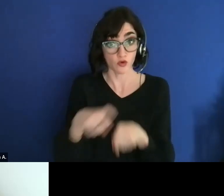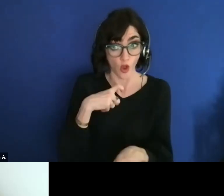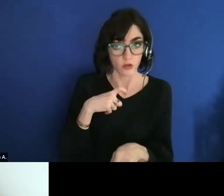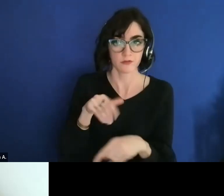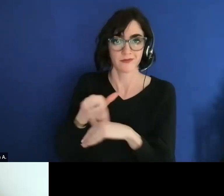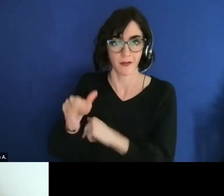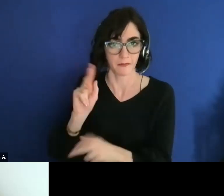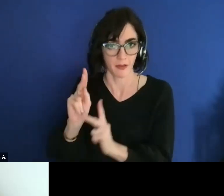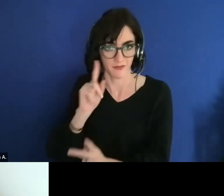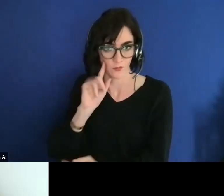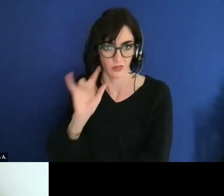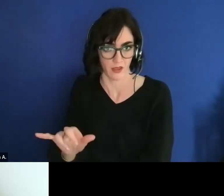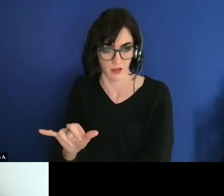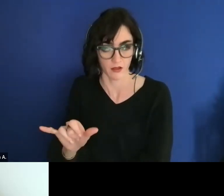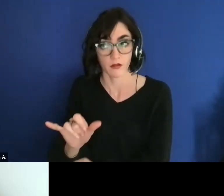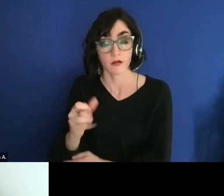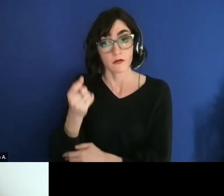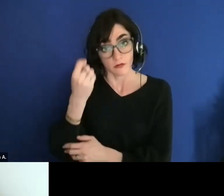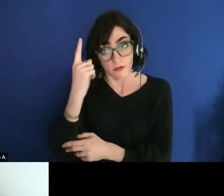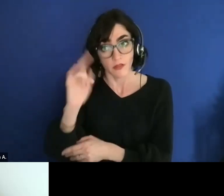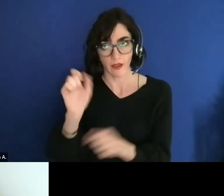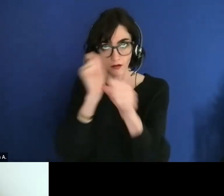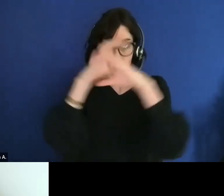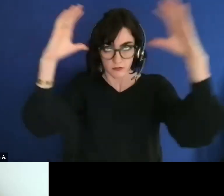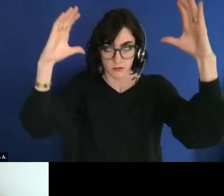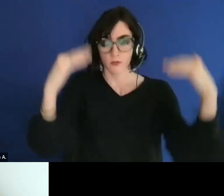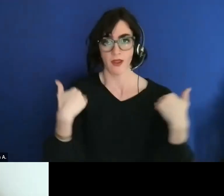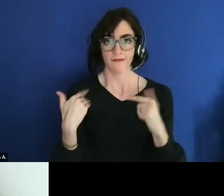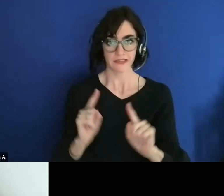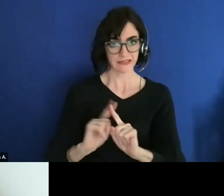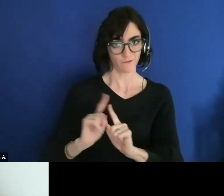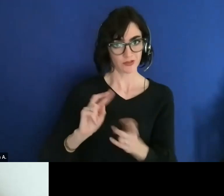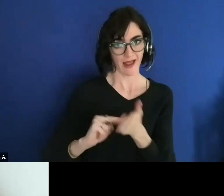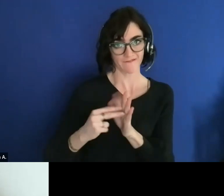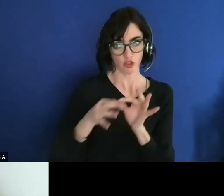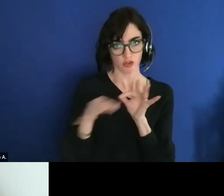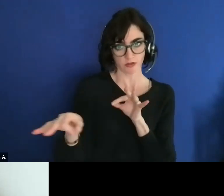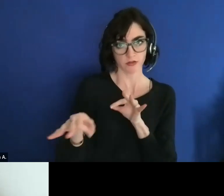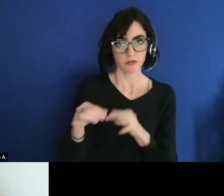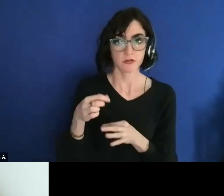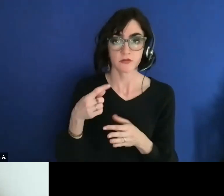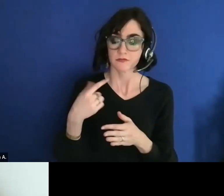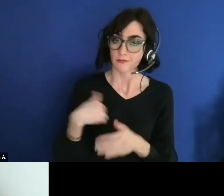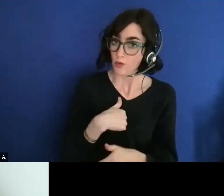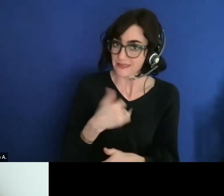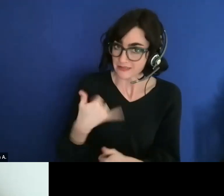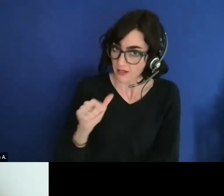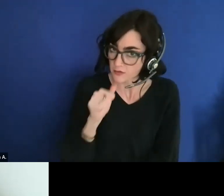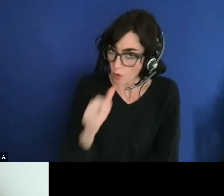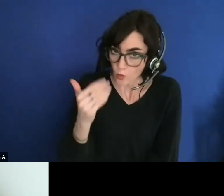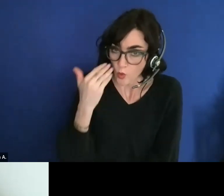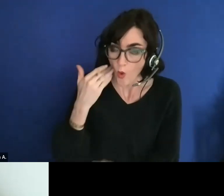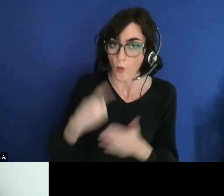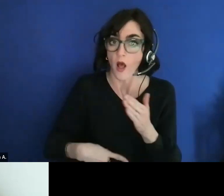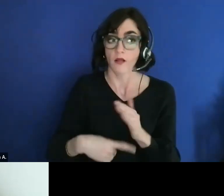given that there's a lot of different definitions here, and we don't know yet what the specific role of first responders will be